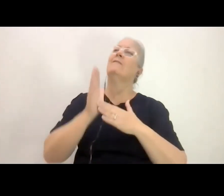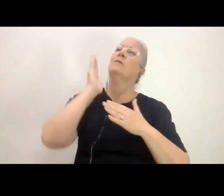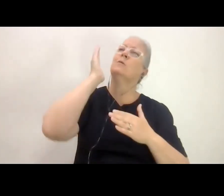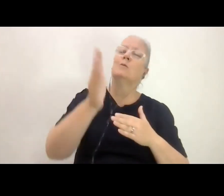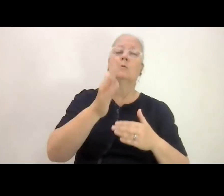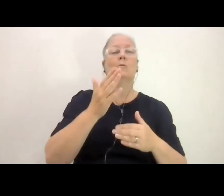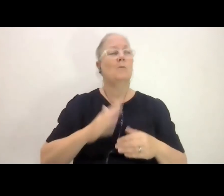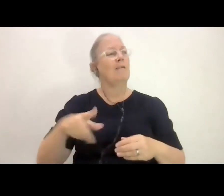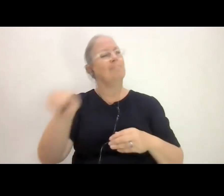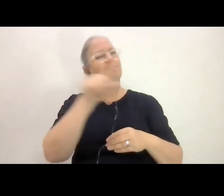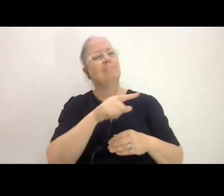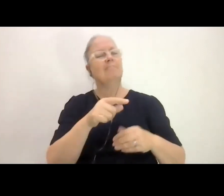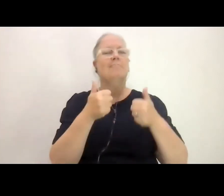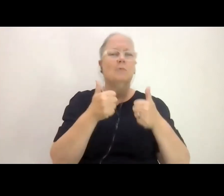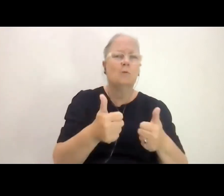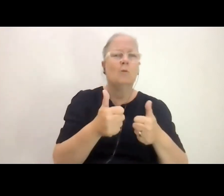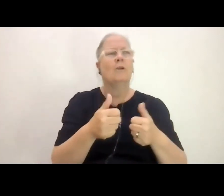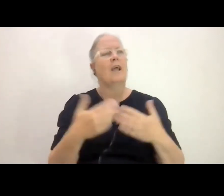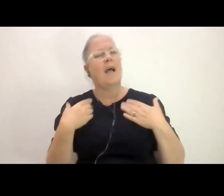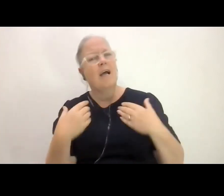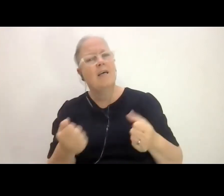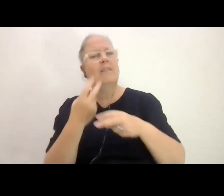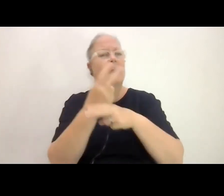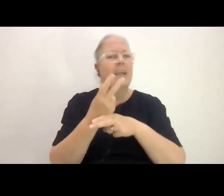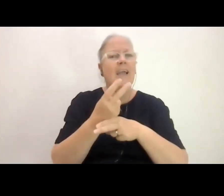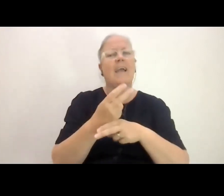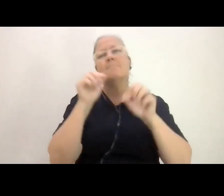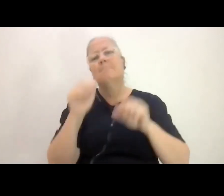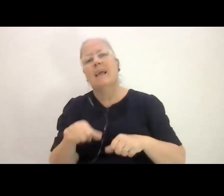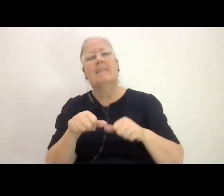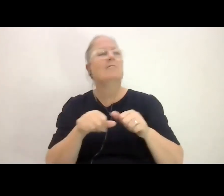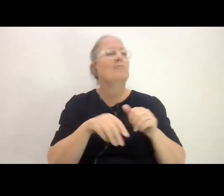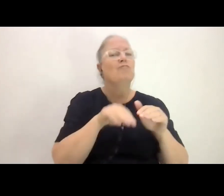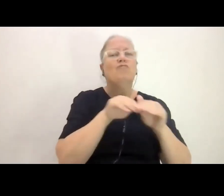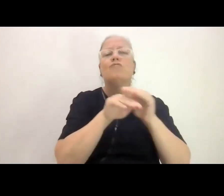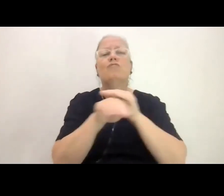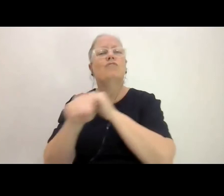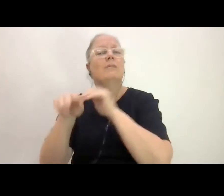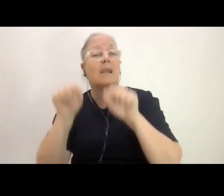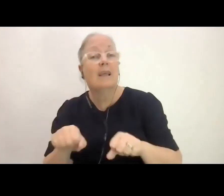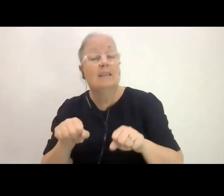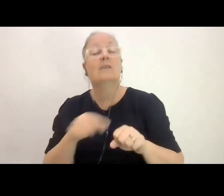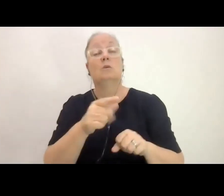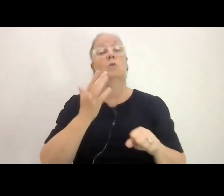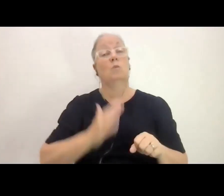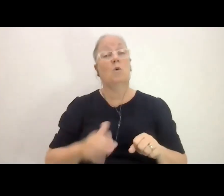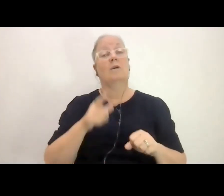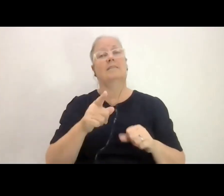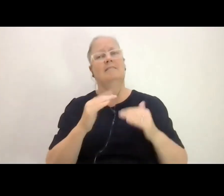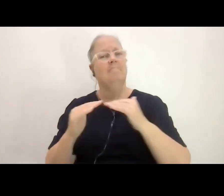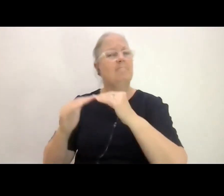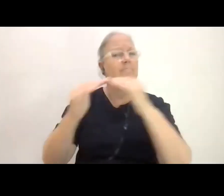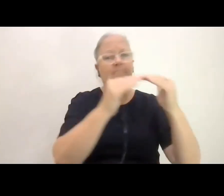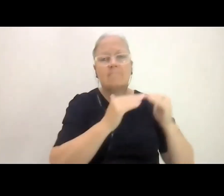and quality healthcare, I think it's really important to invest in health equity by making health equity a shared vision and a